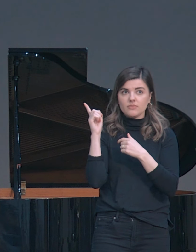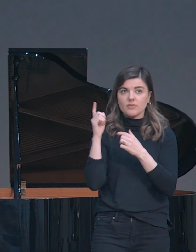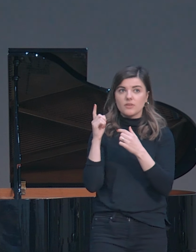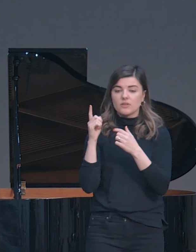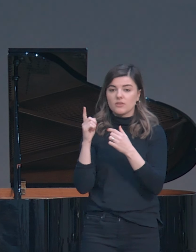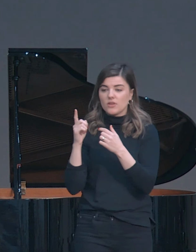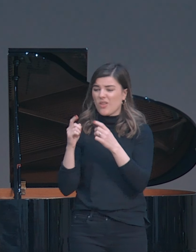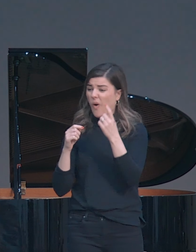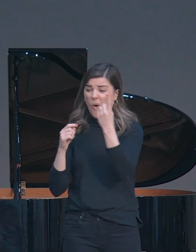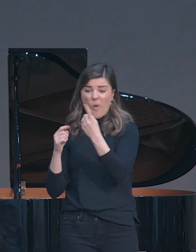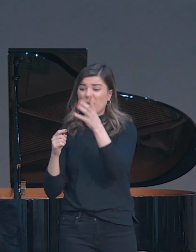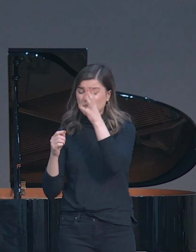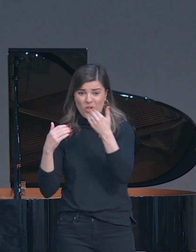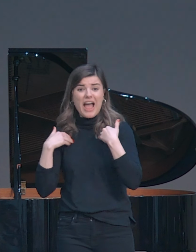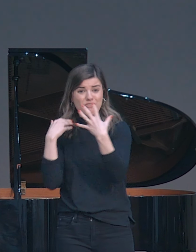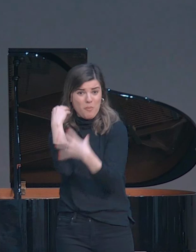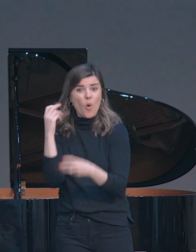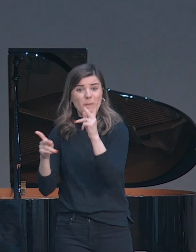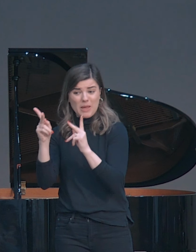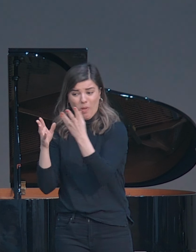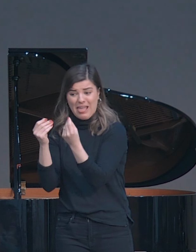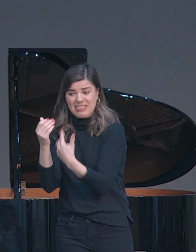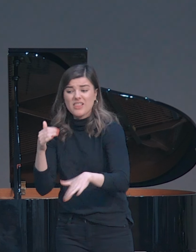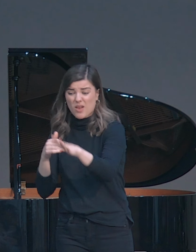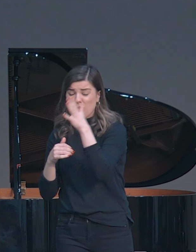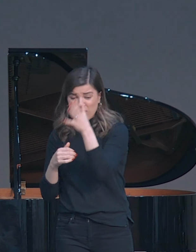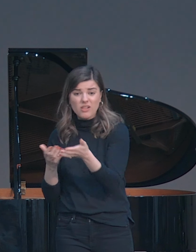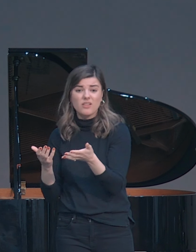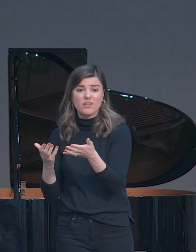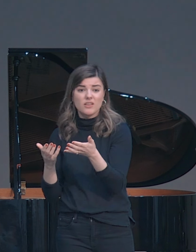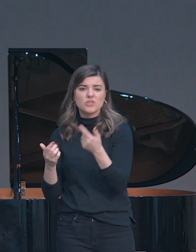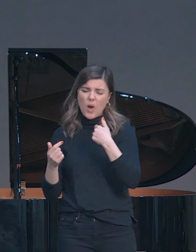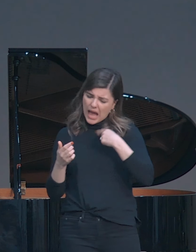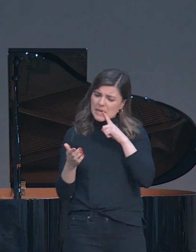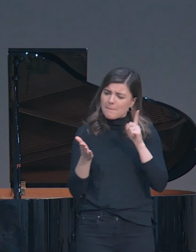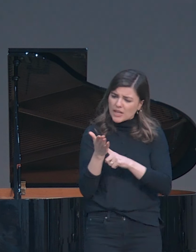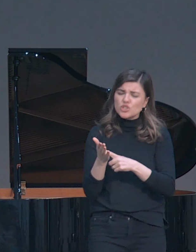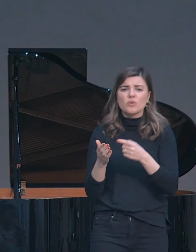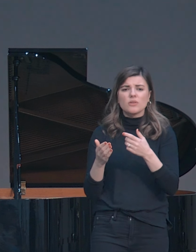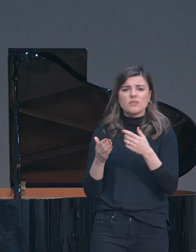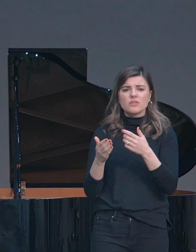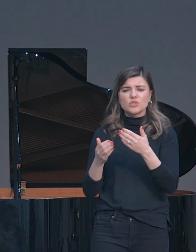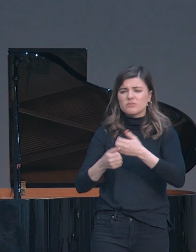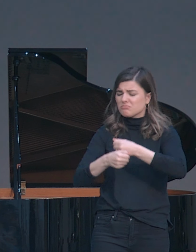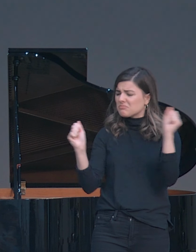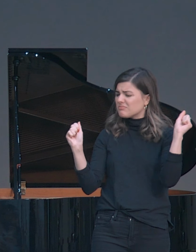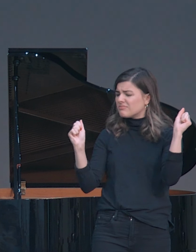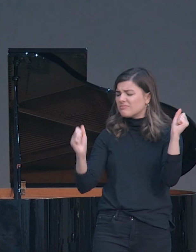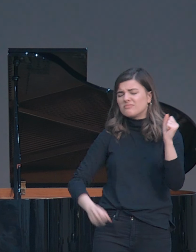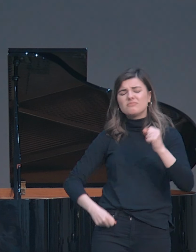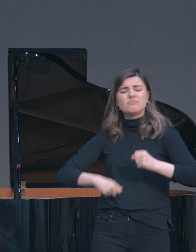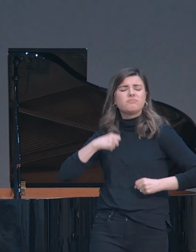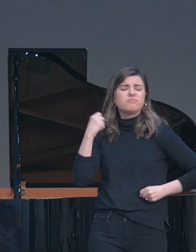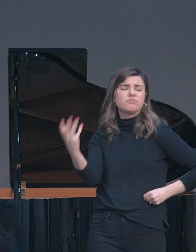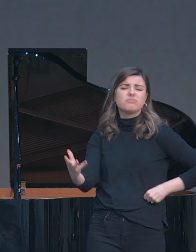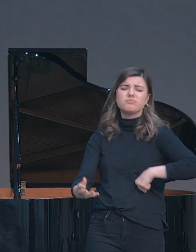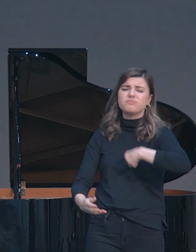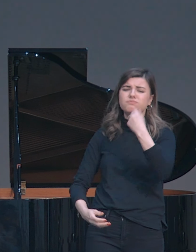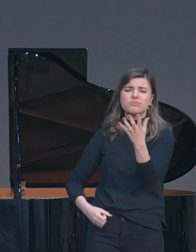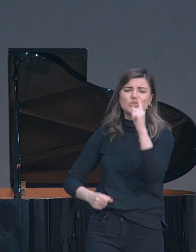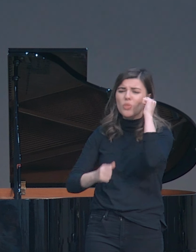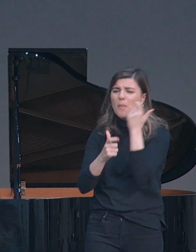never cease to be poor in the land. Therefore, I command you, you shall open wide your hand to your brother,